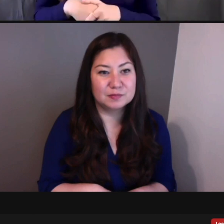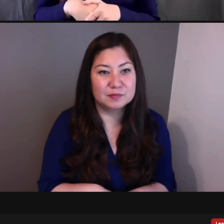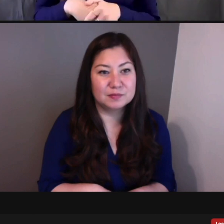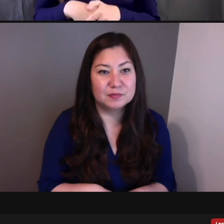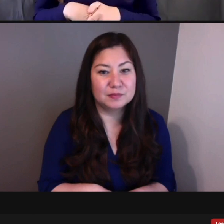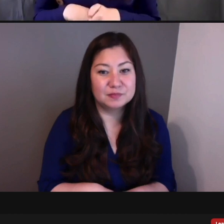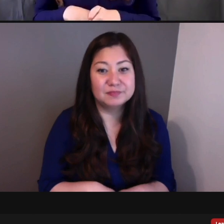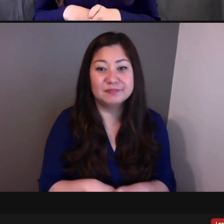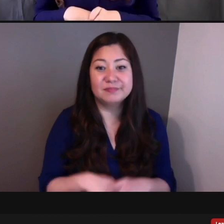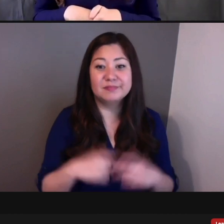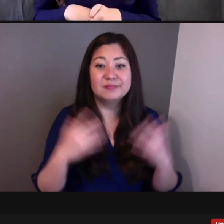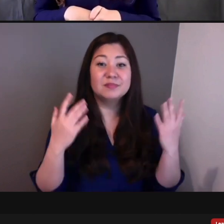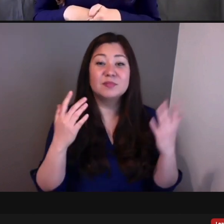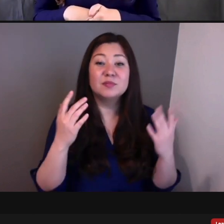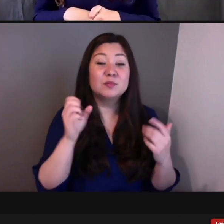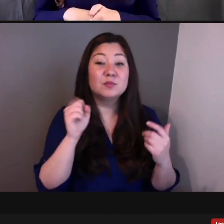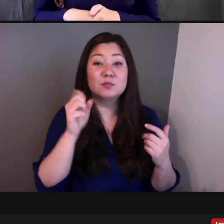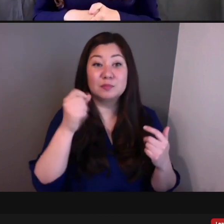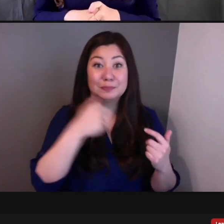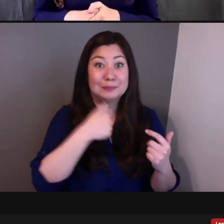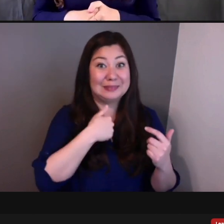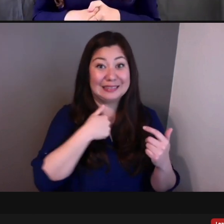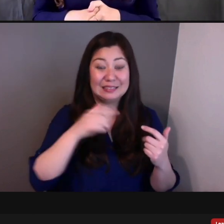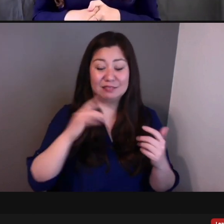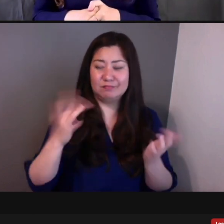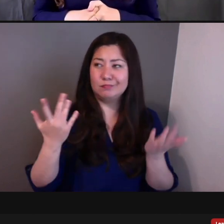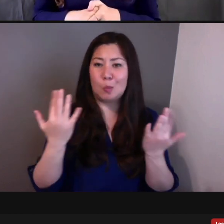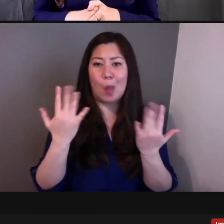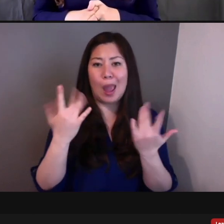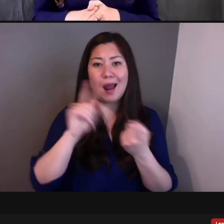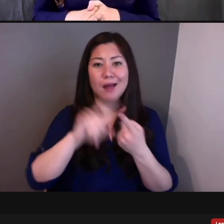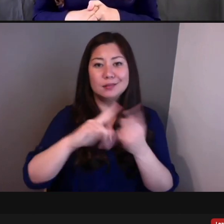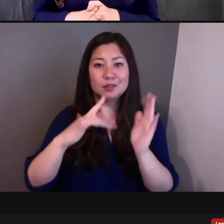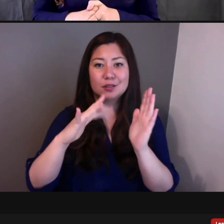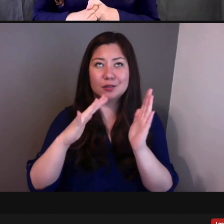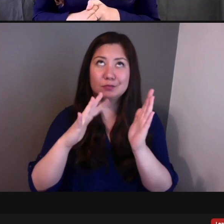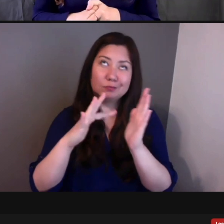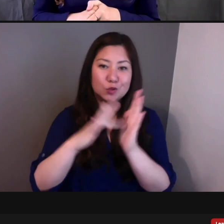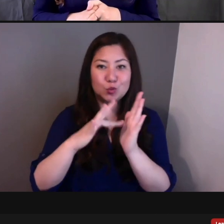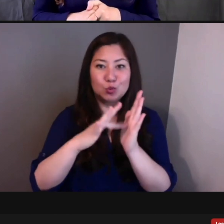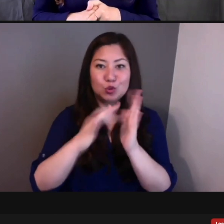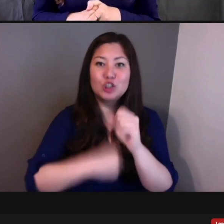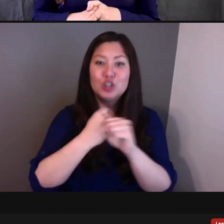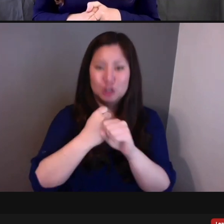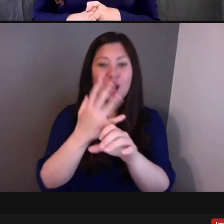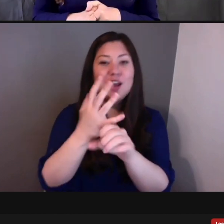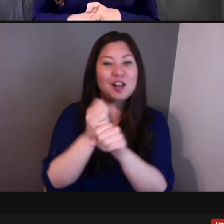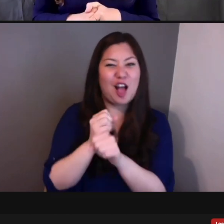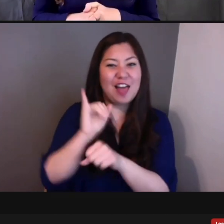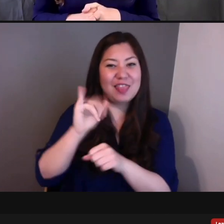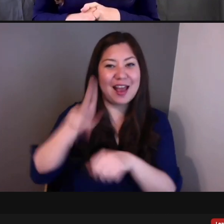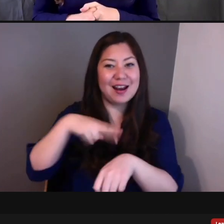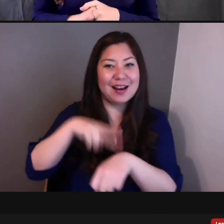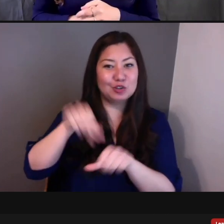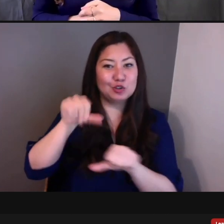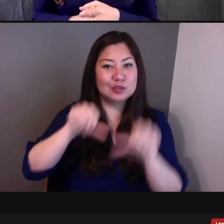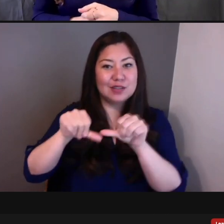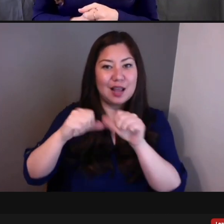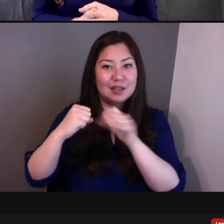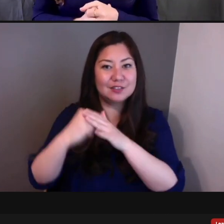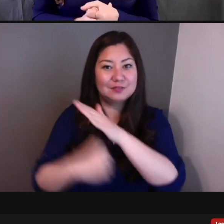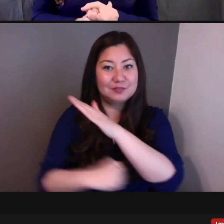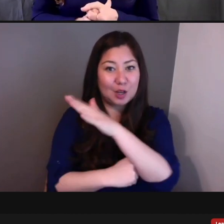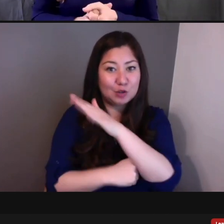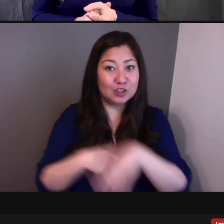some research. So for graduate school. At that time, I was a sophomore. I considered it. I wasn't sure if sciences or that's where I wanted to